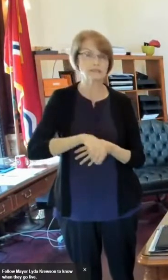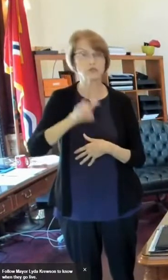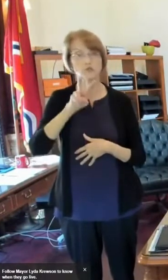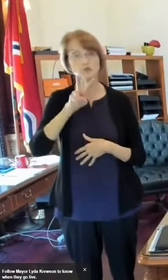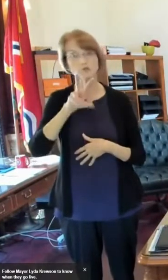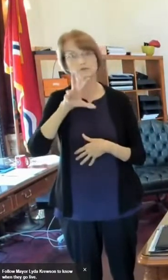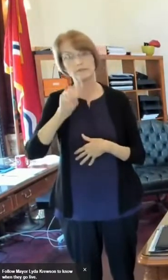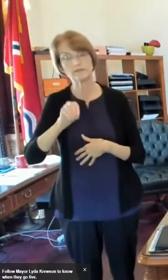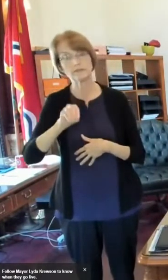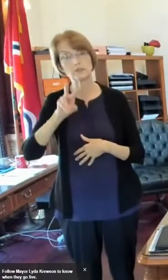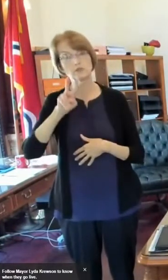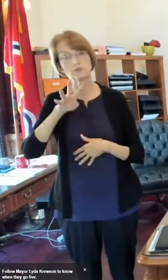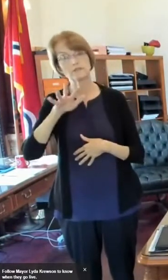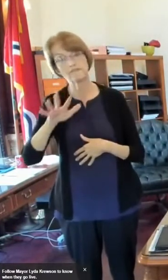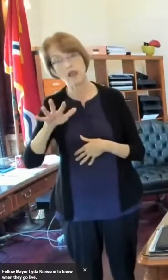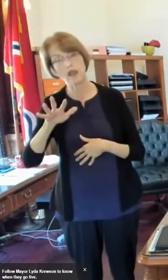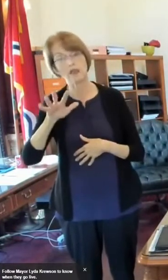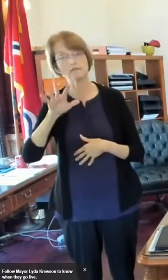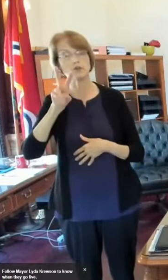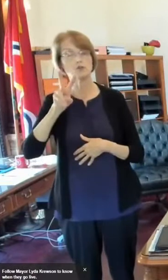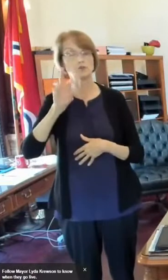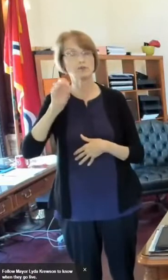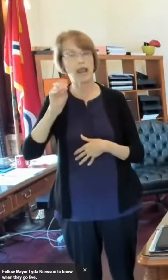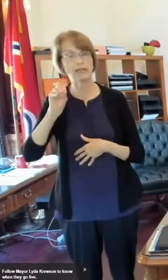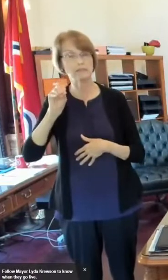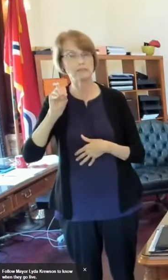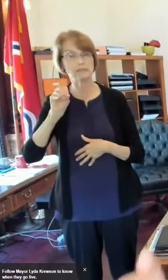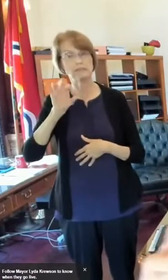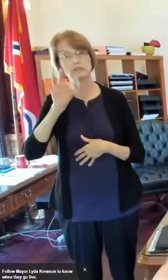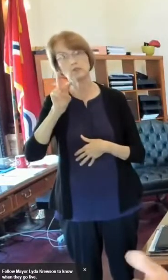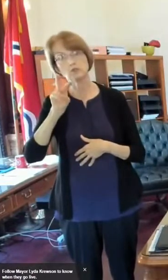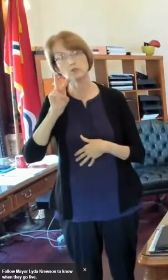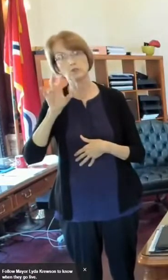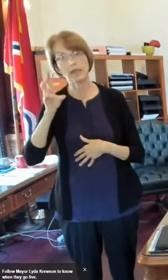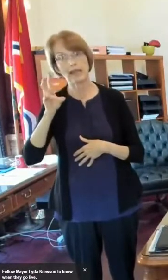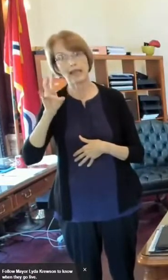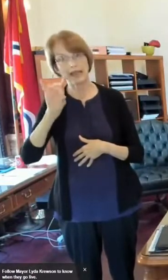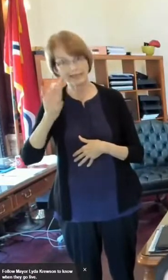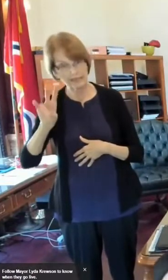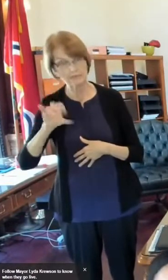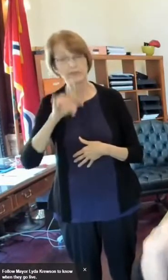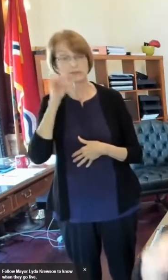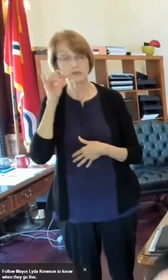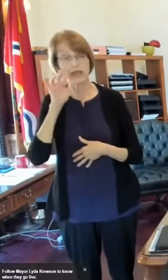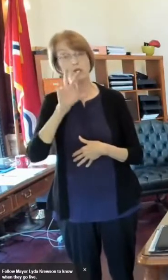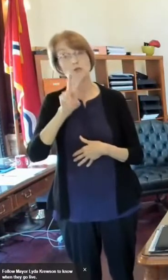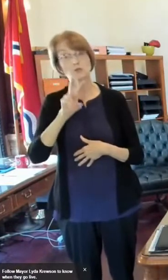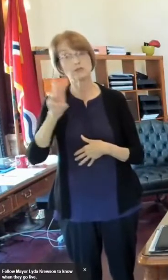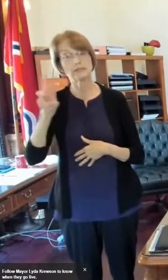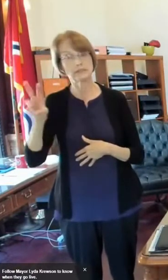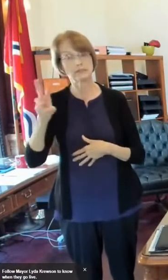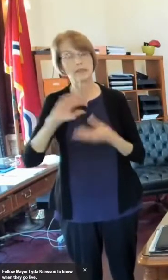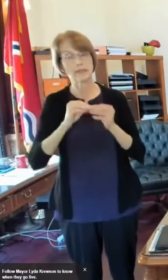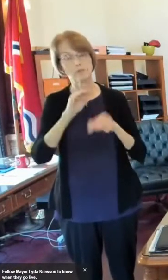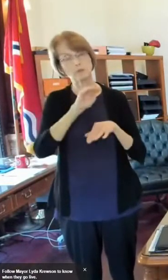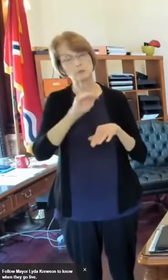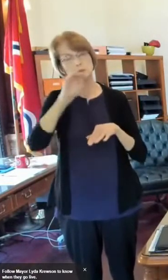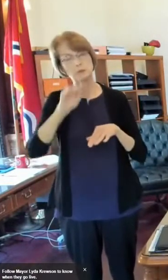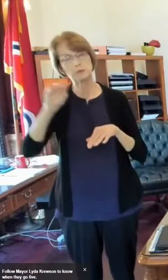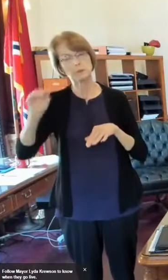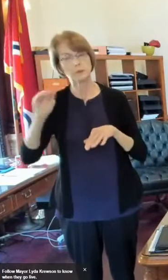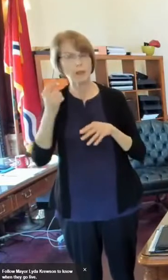250, 245, 290, 287, and yesterday 266. So that number's floating a